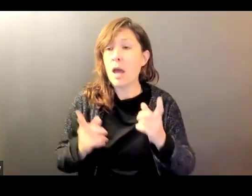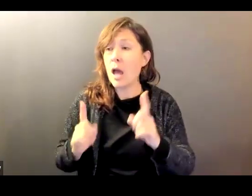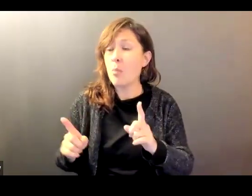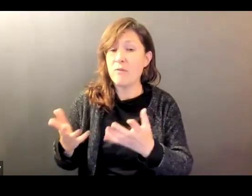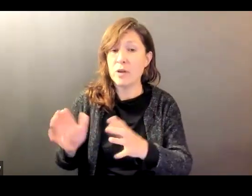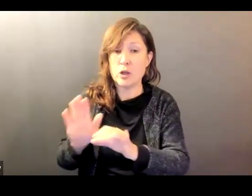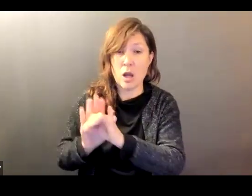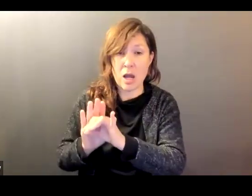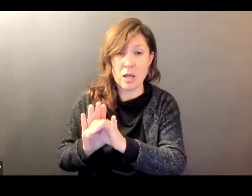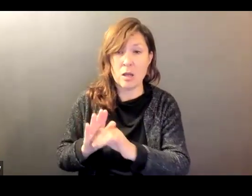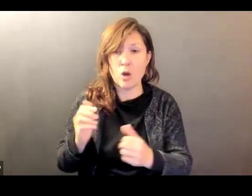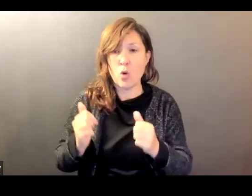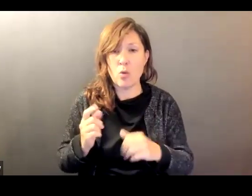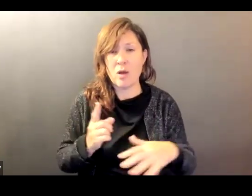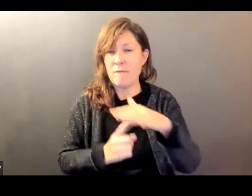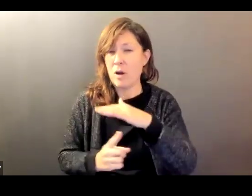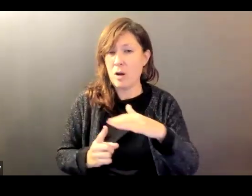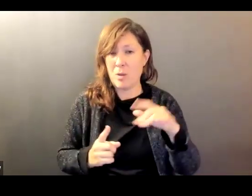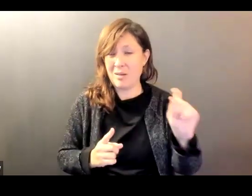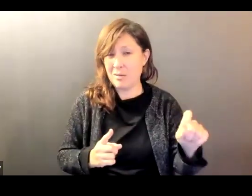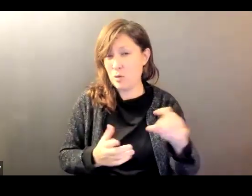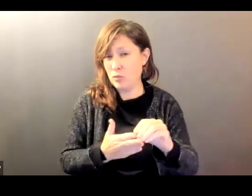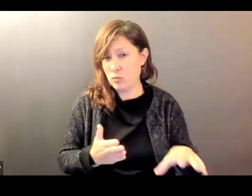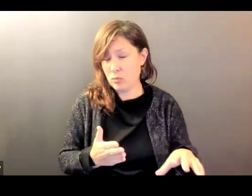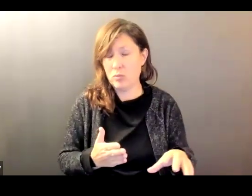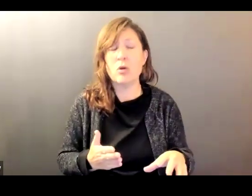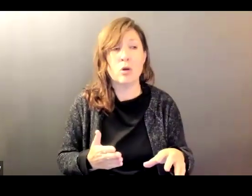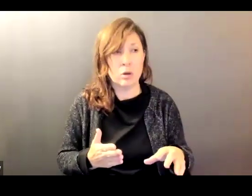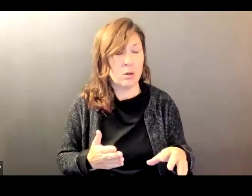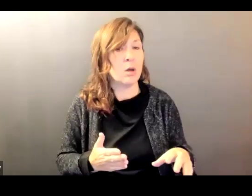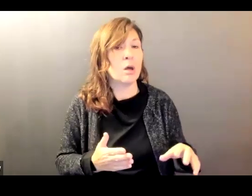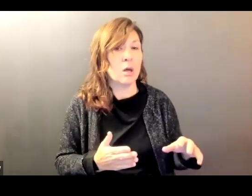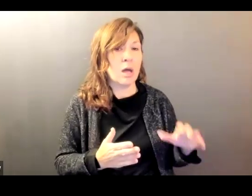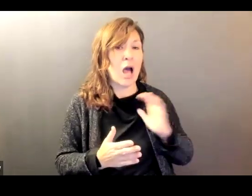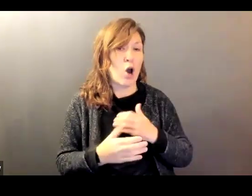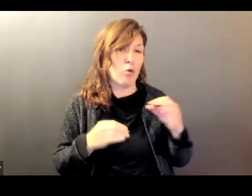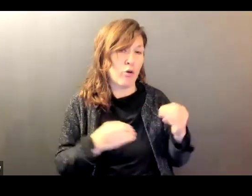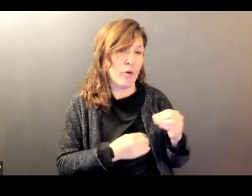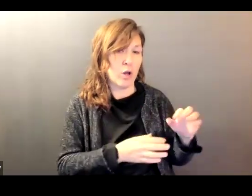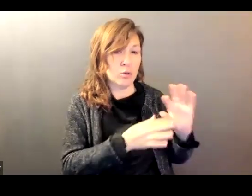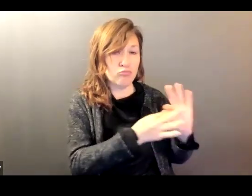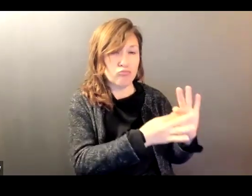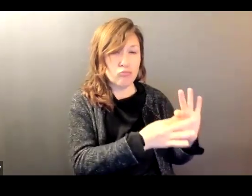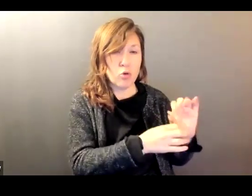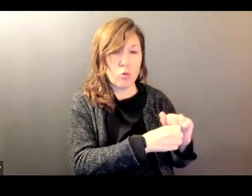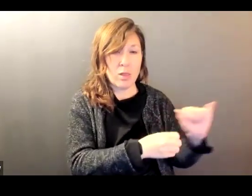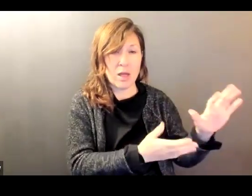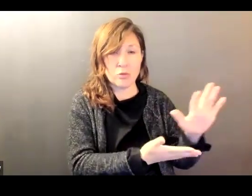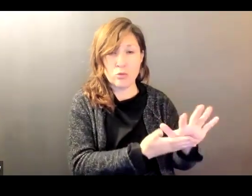learning environment that they want for their students, and we work with them either to build capacity by providing professional